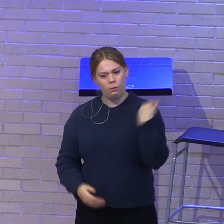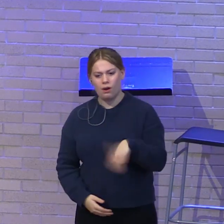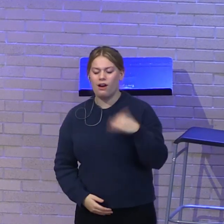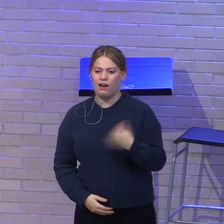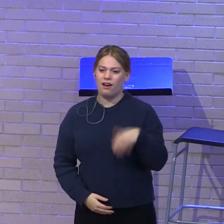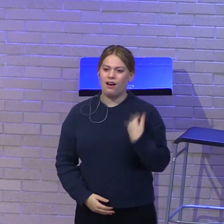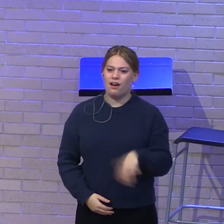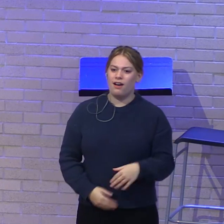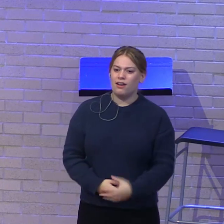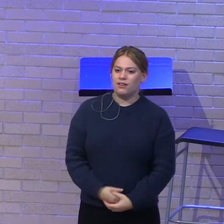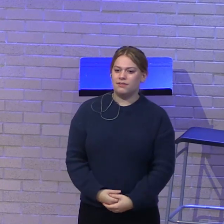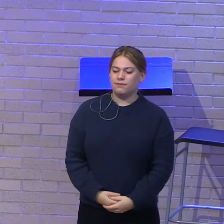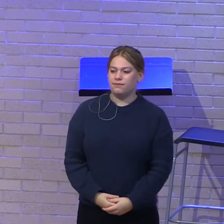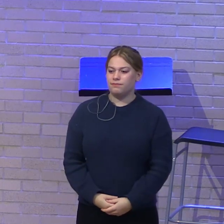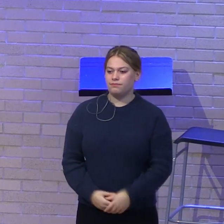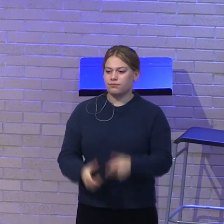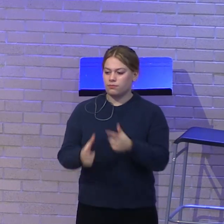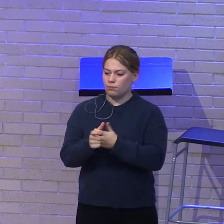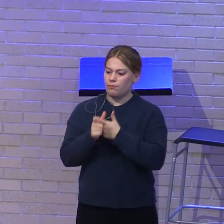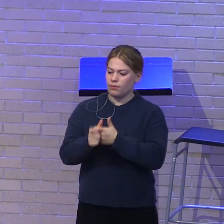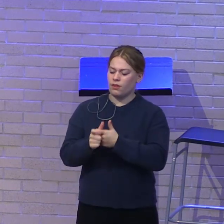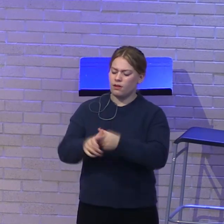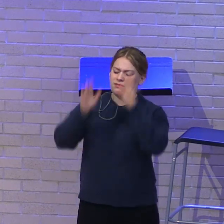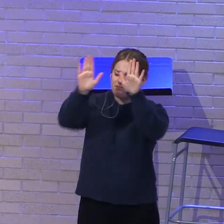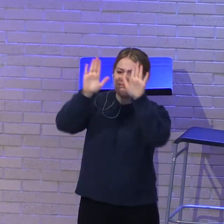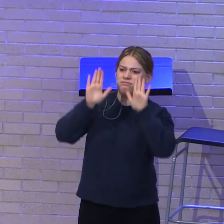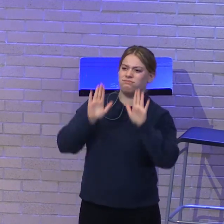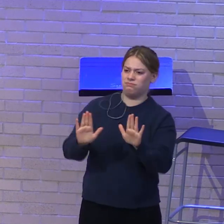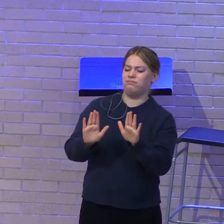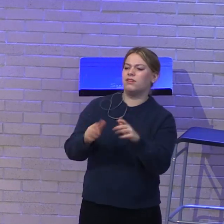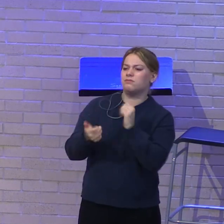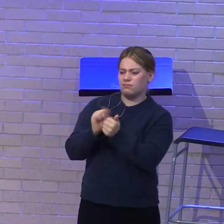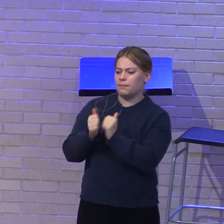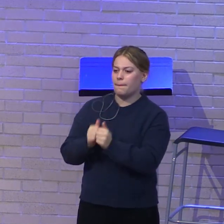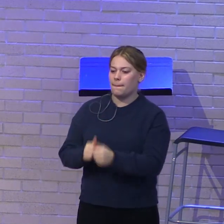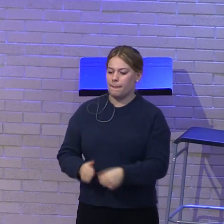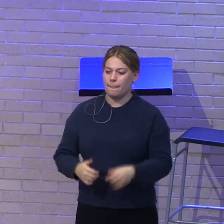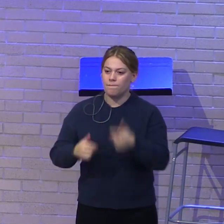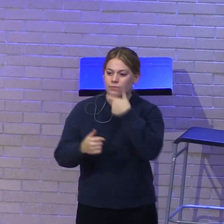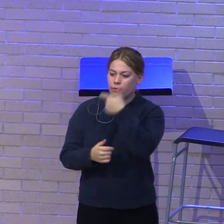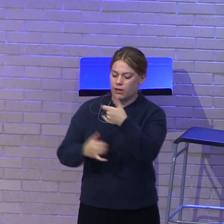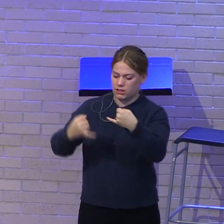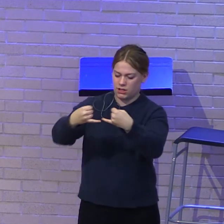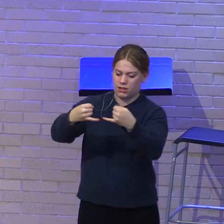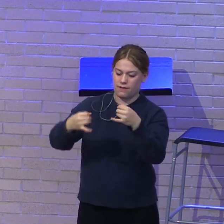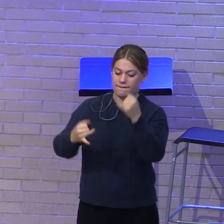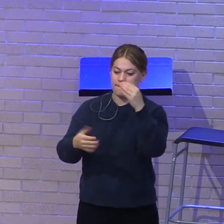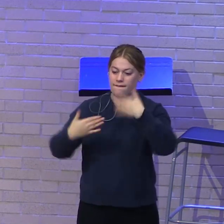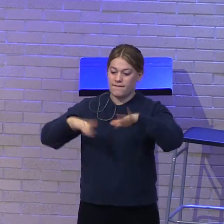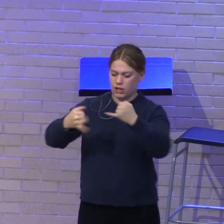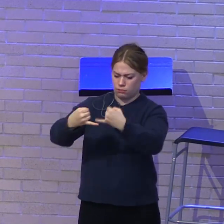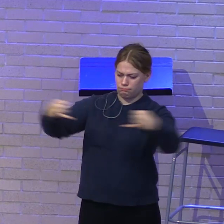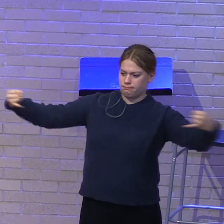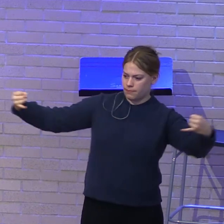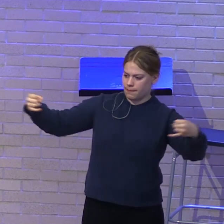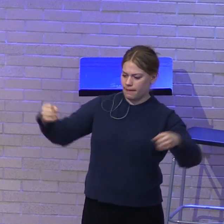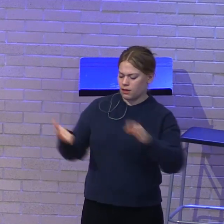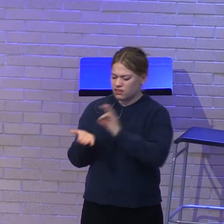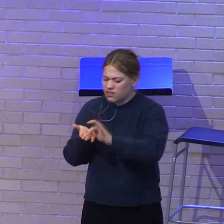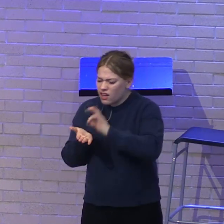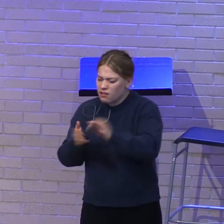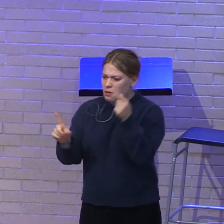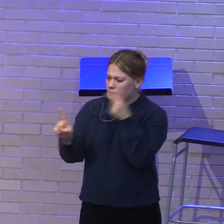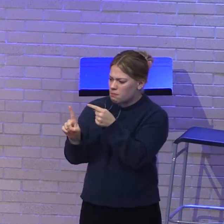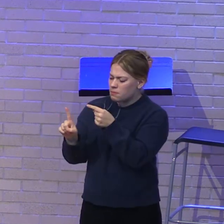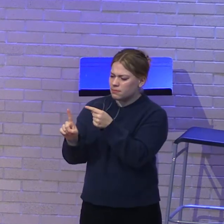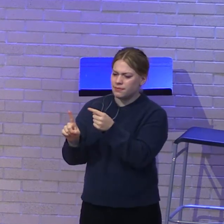And they were running an incredible race. And as we watched at the finish line, we could kind of count the points up. We could